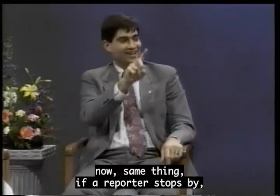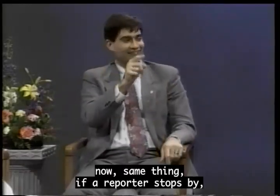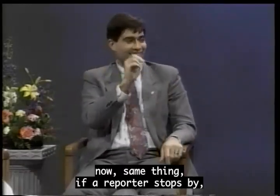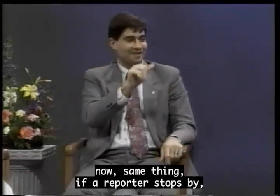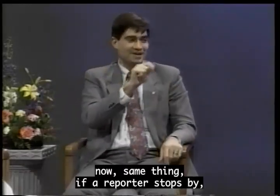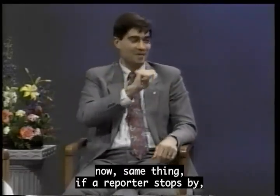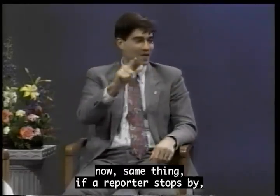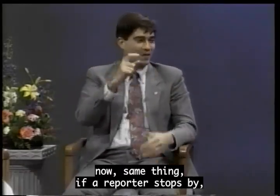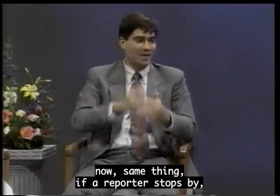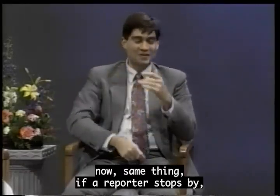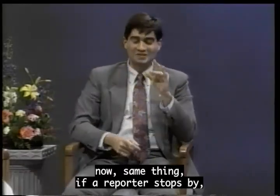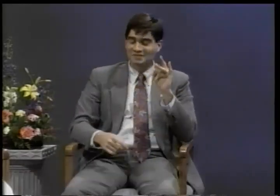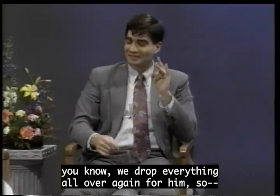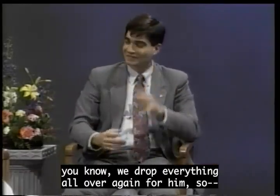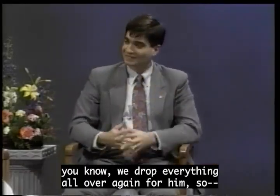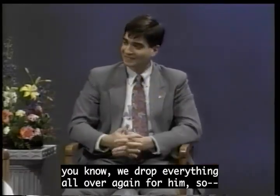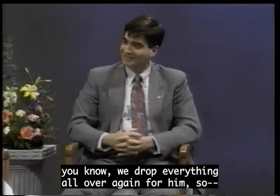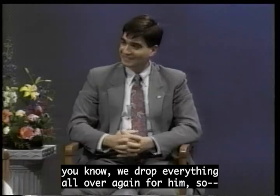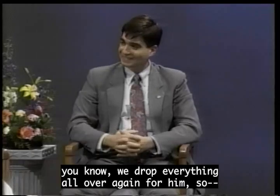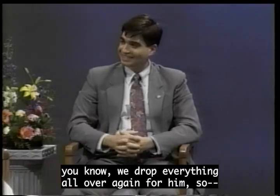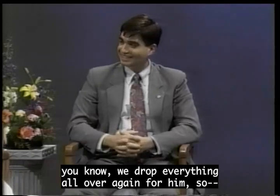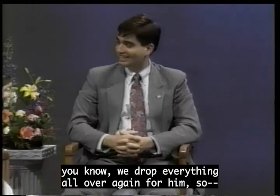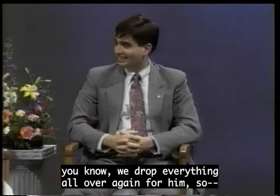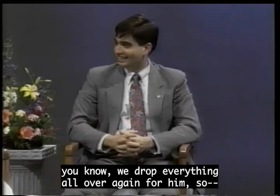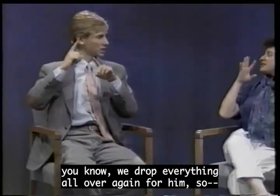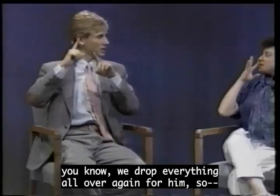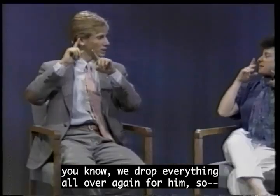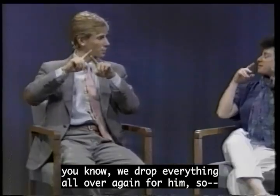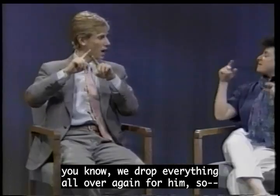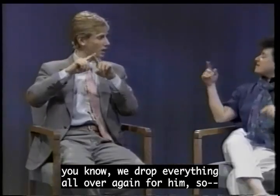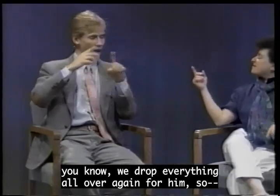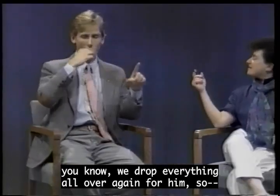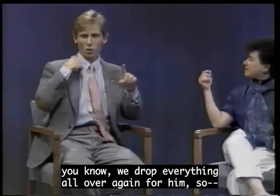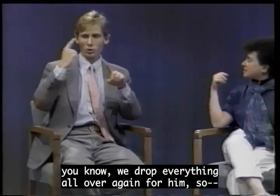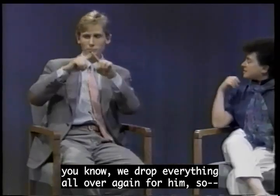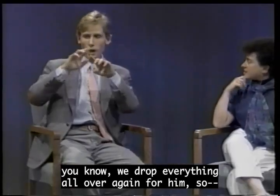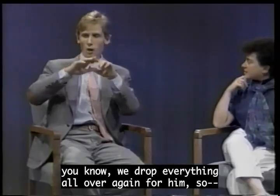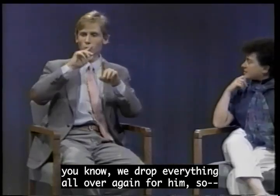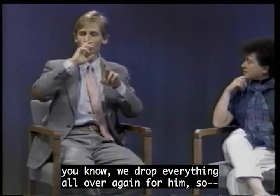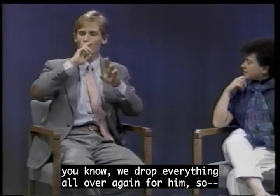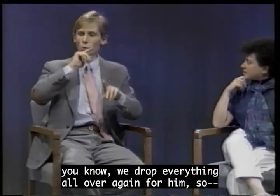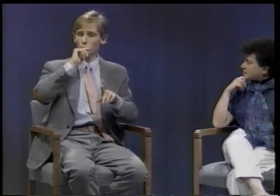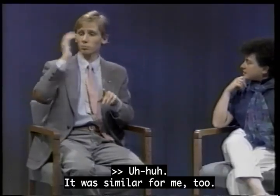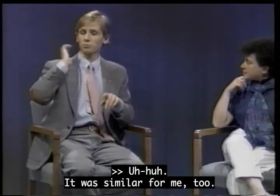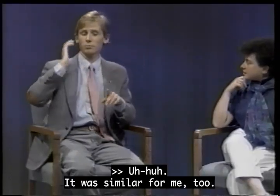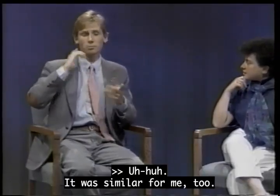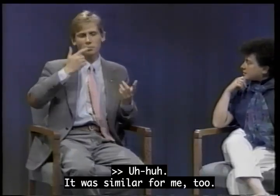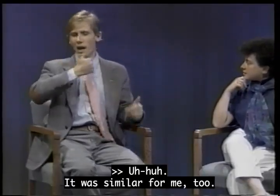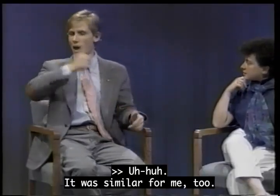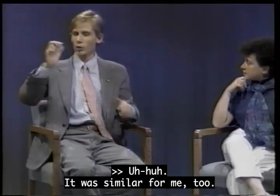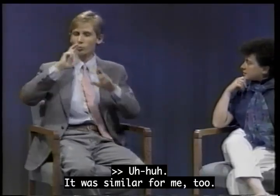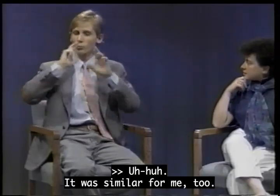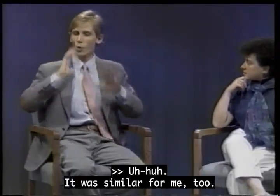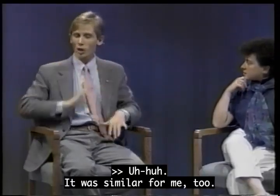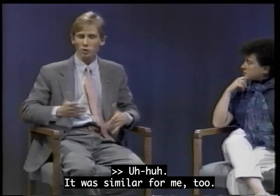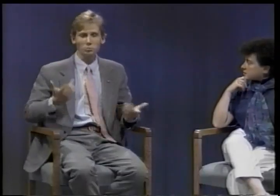him. So. Uh-huh. It was similar for me, too. It depends, really. Depends on,